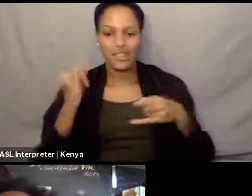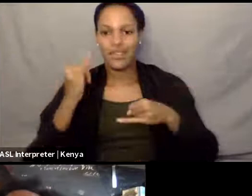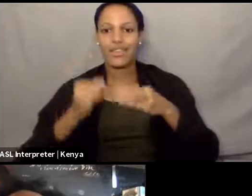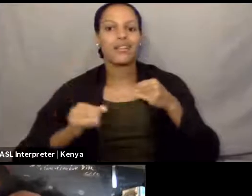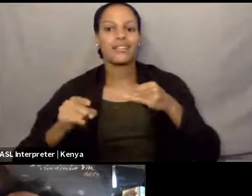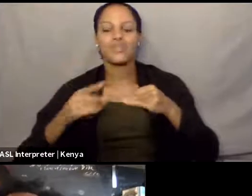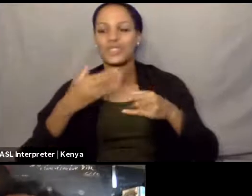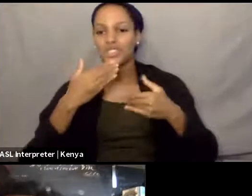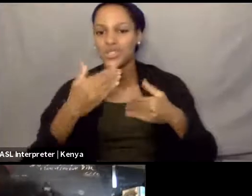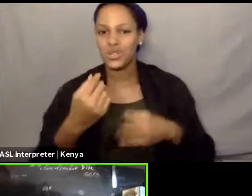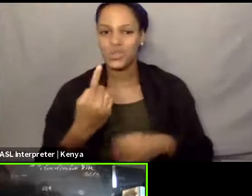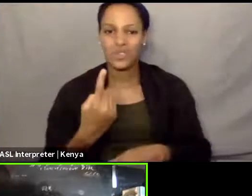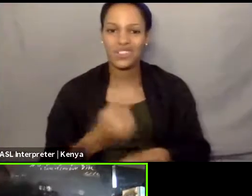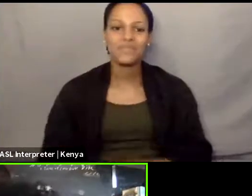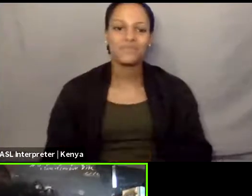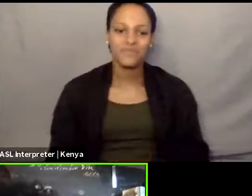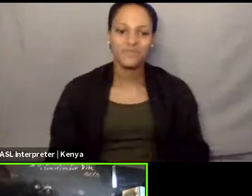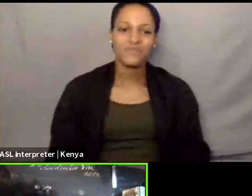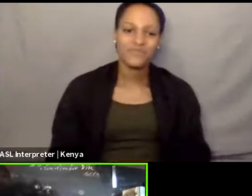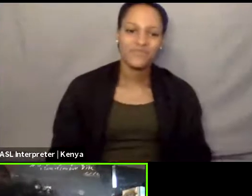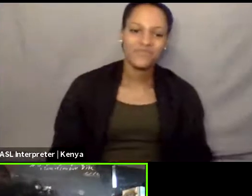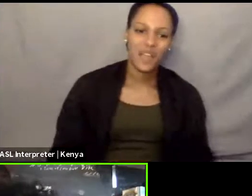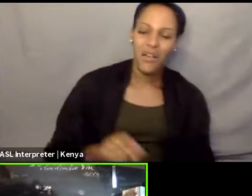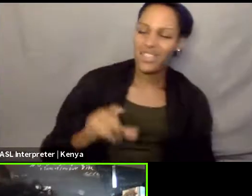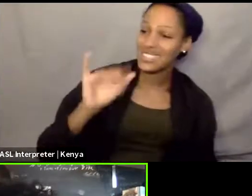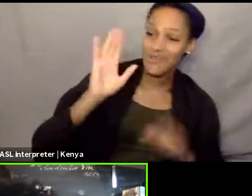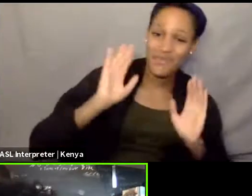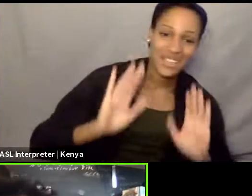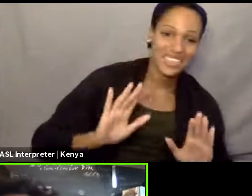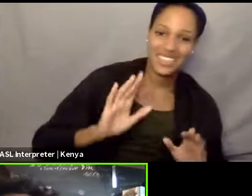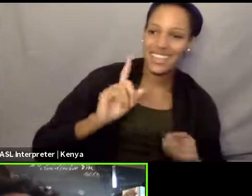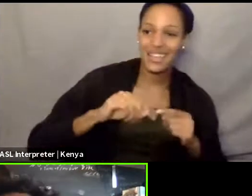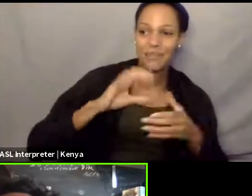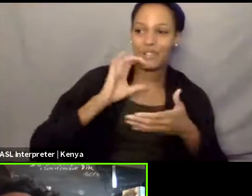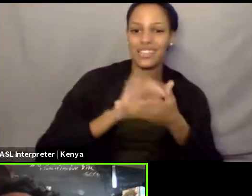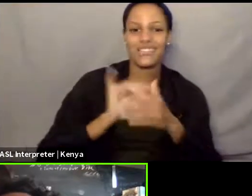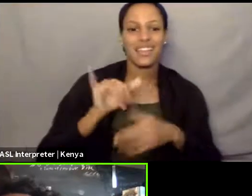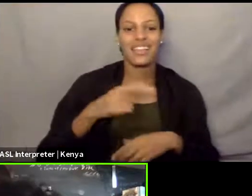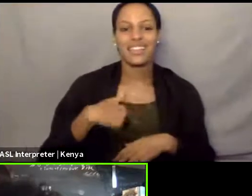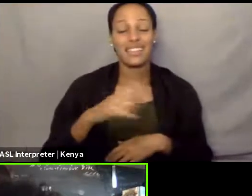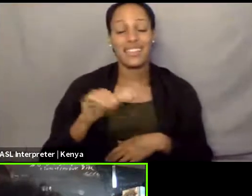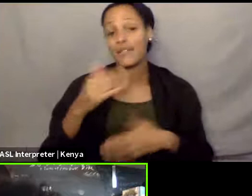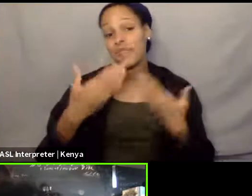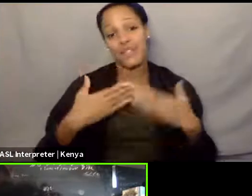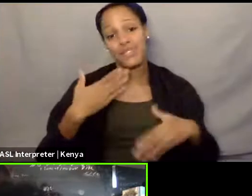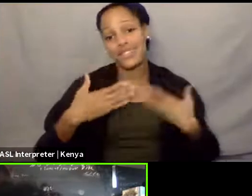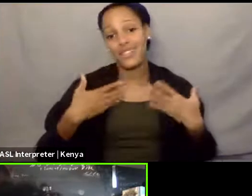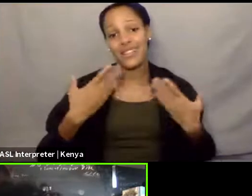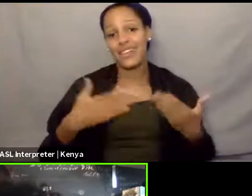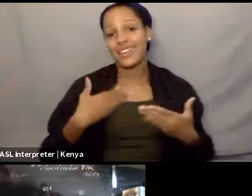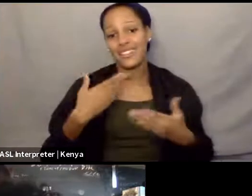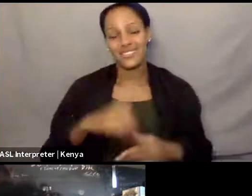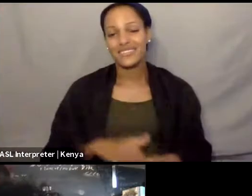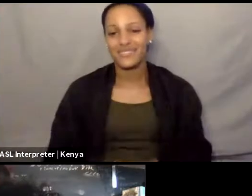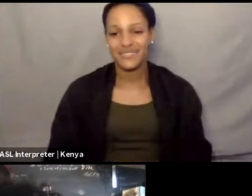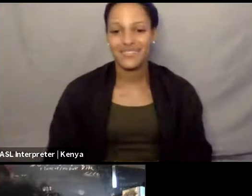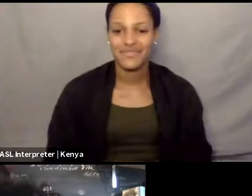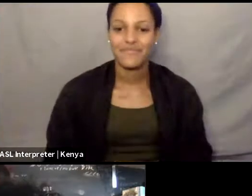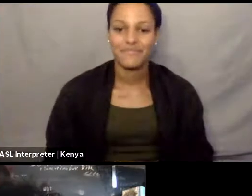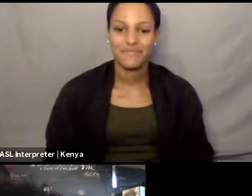was a great one. Good. That's amazing. I can't believe that. That might be a delight. Yeah.